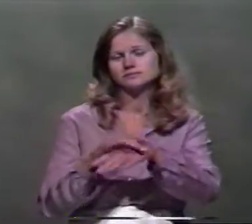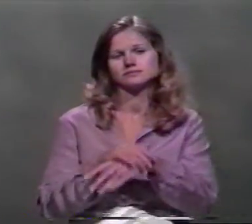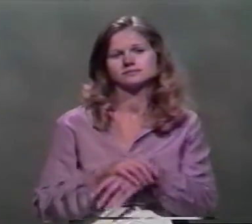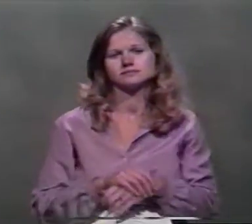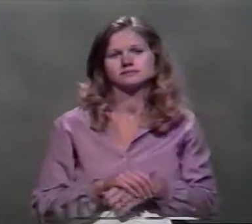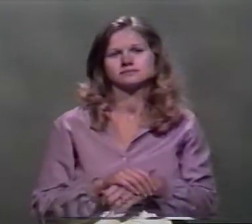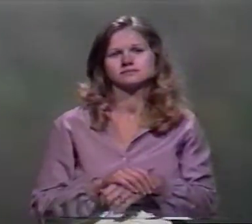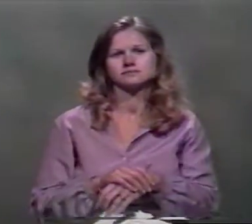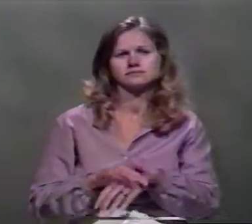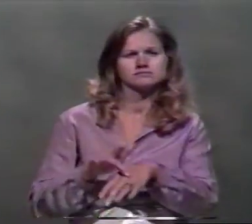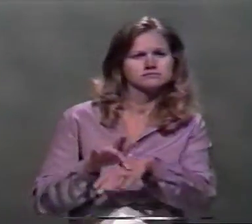Bald.